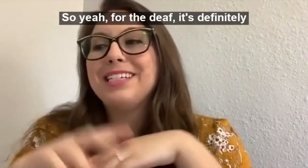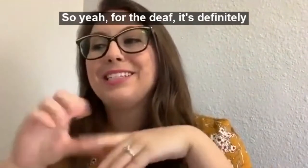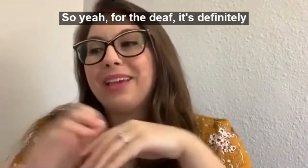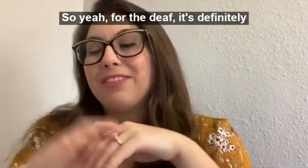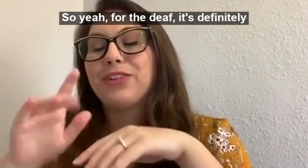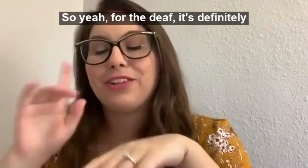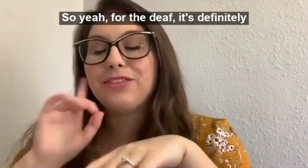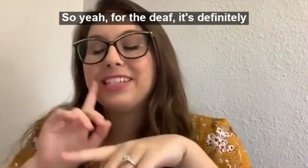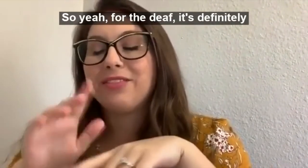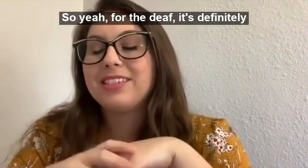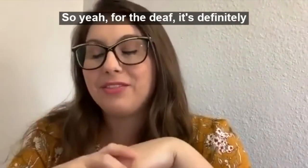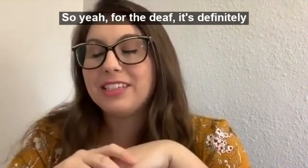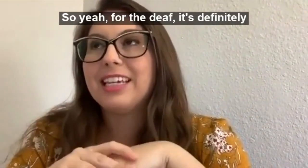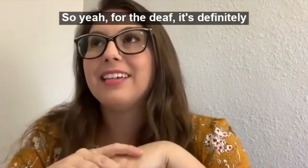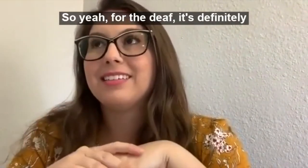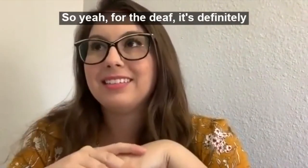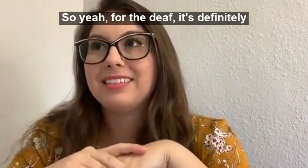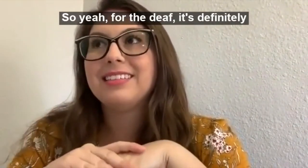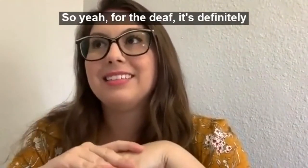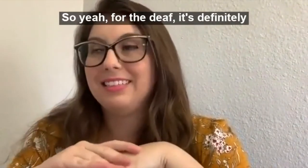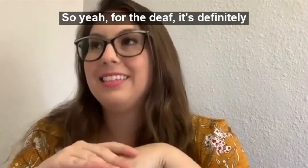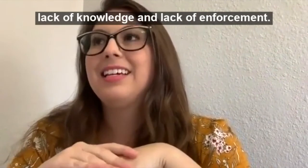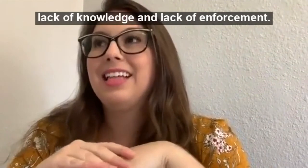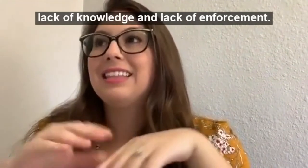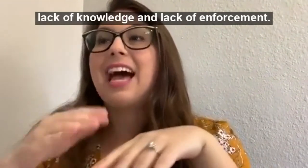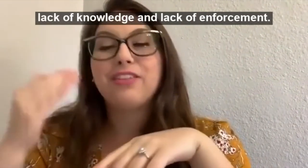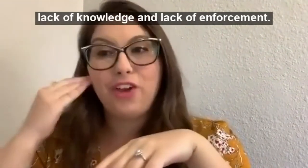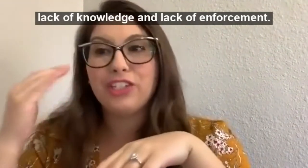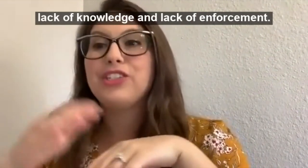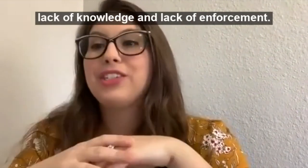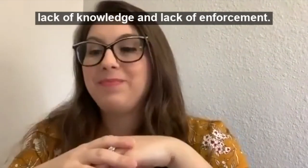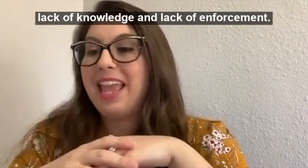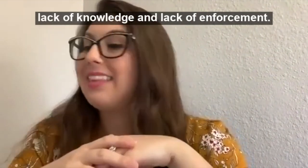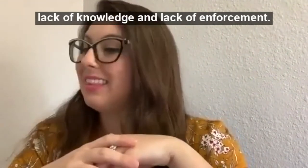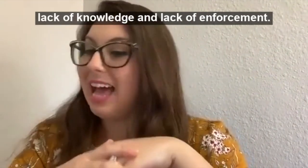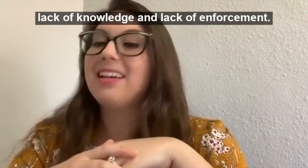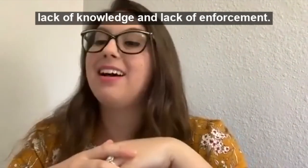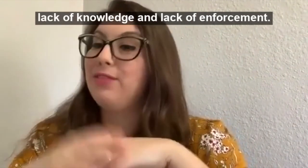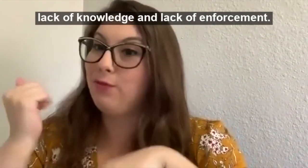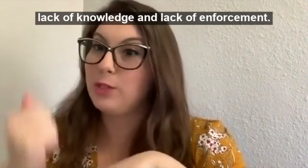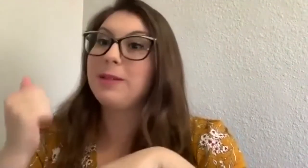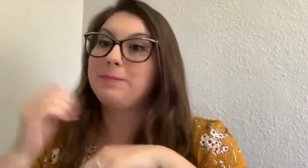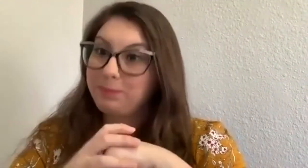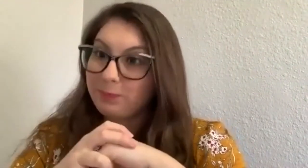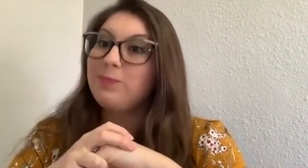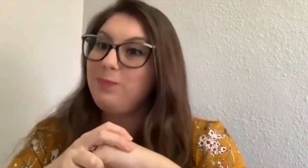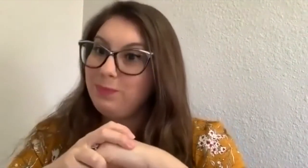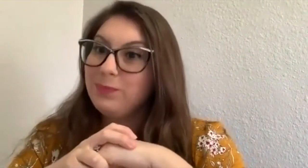So yeah, for the deaf is definitely lack of knowledge and lack of enforcement.